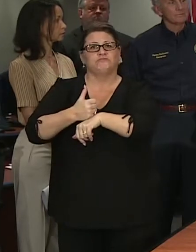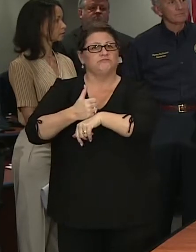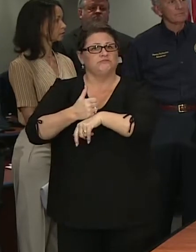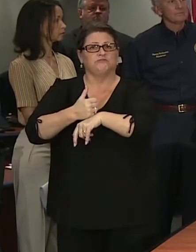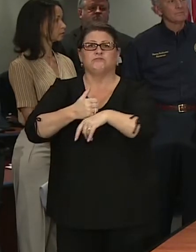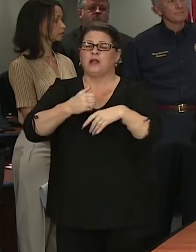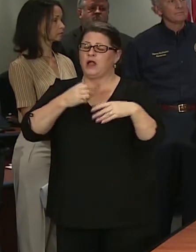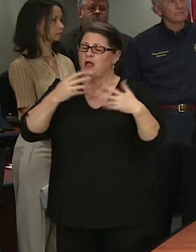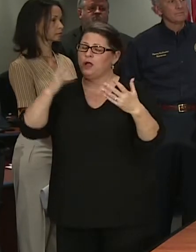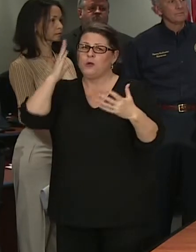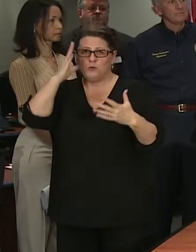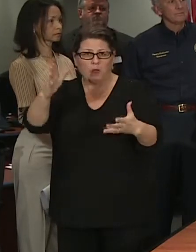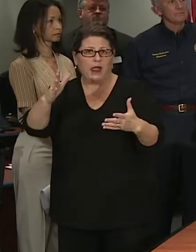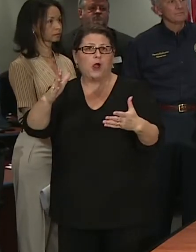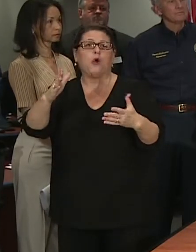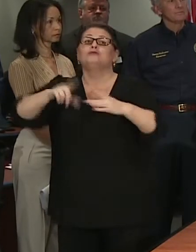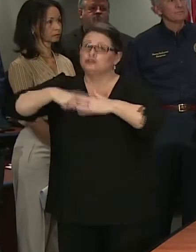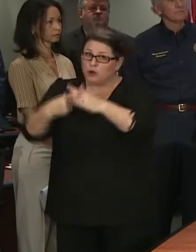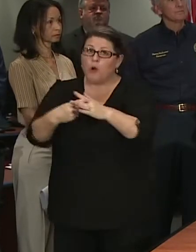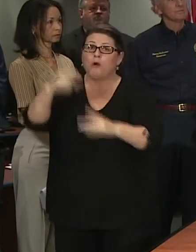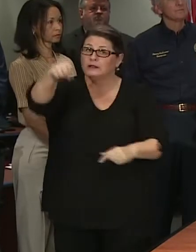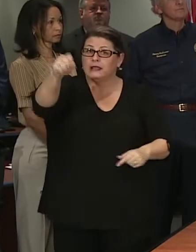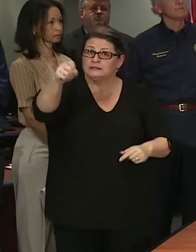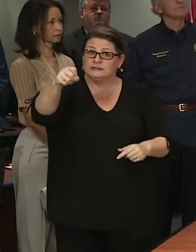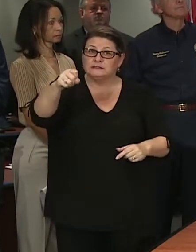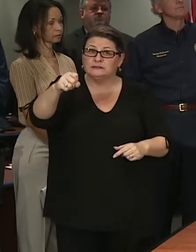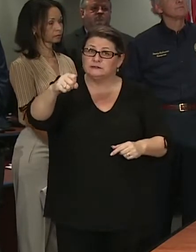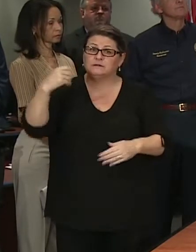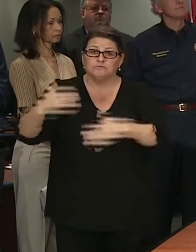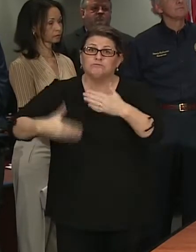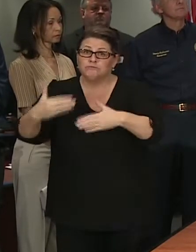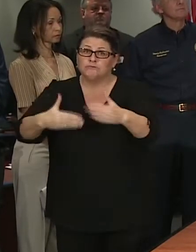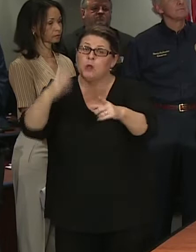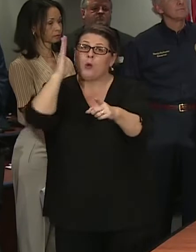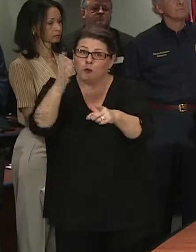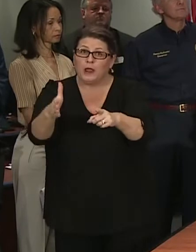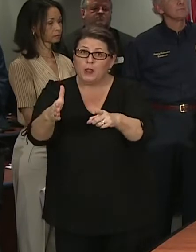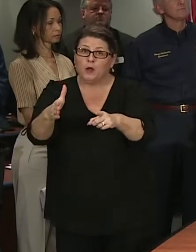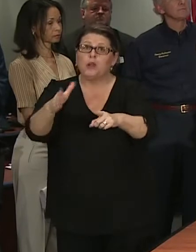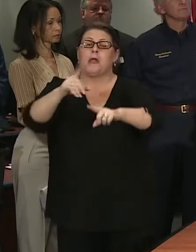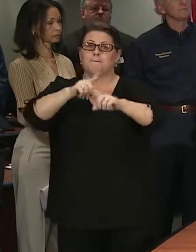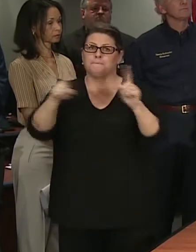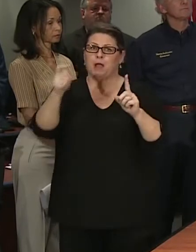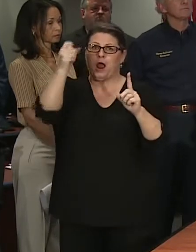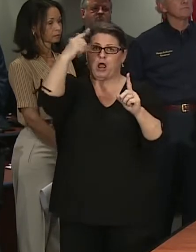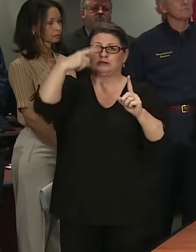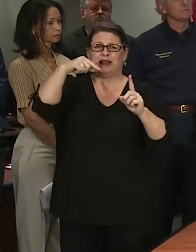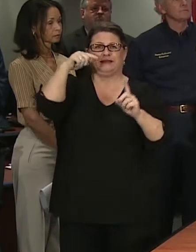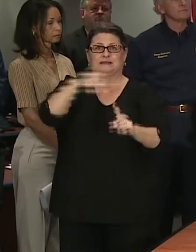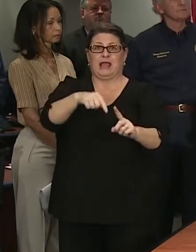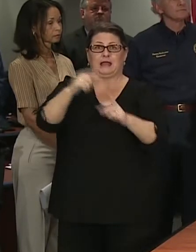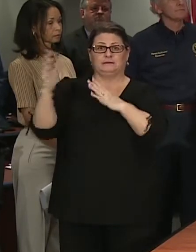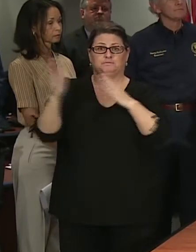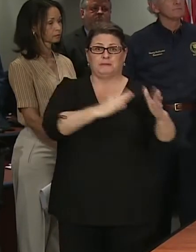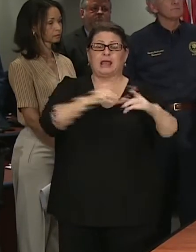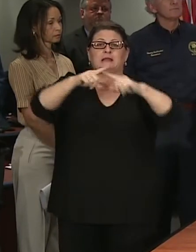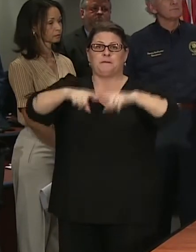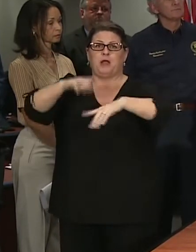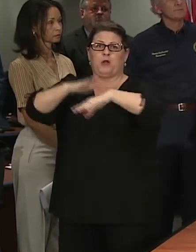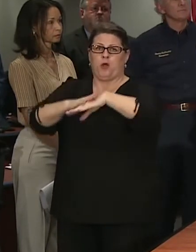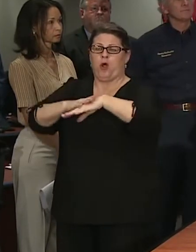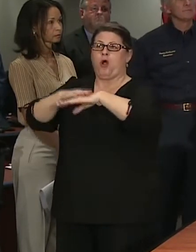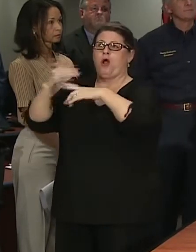in place, ready to go if those needs do develop. It's a plan that's built around the current hospital